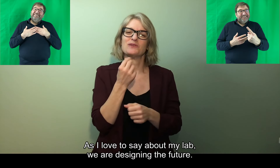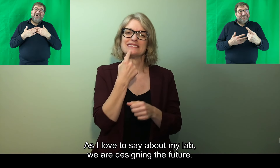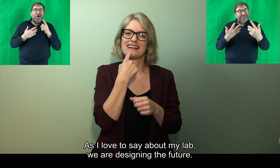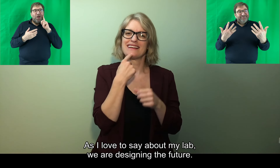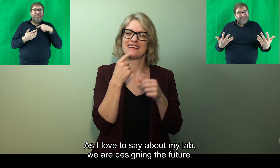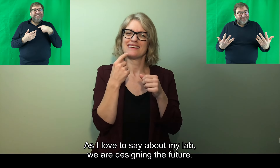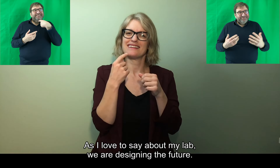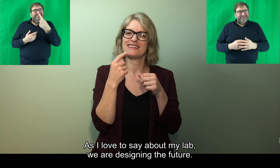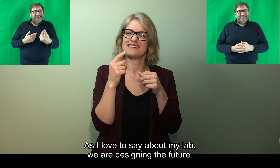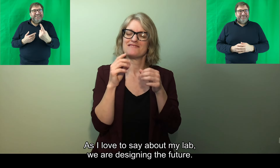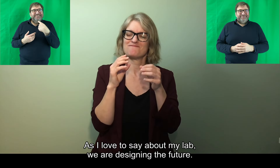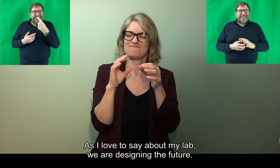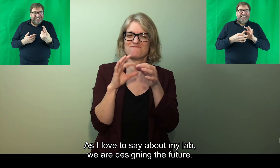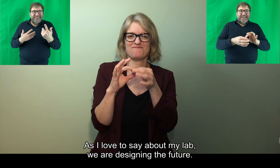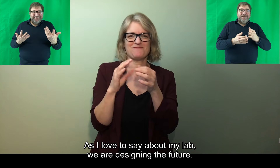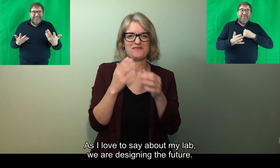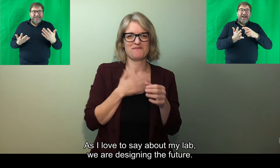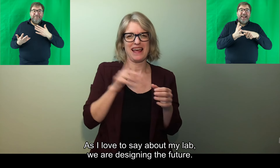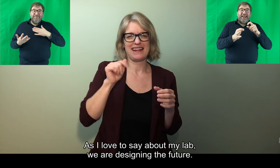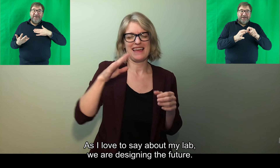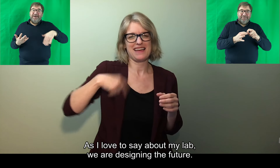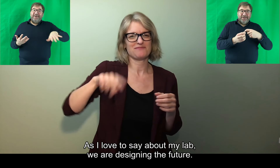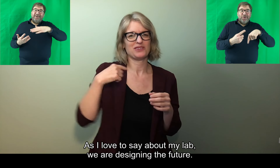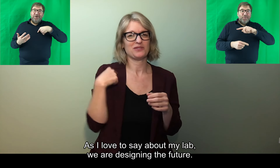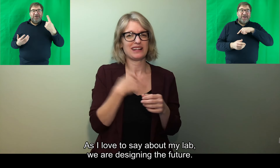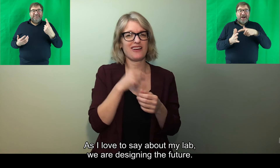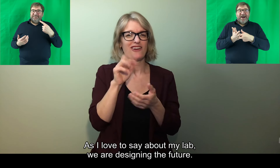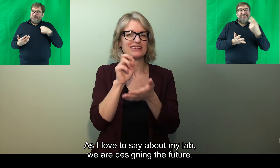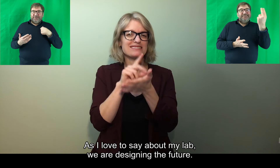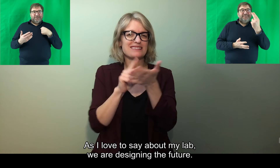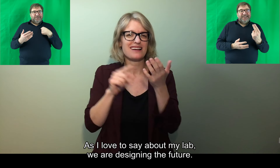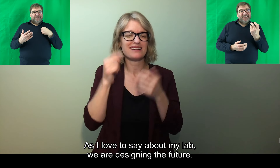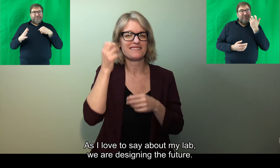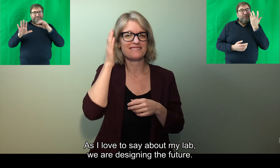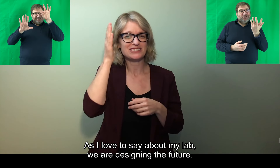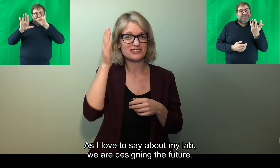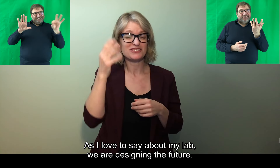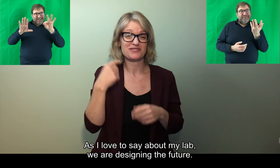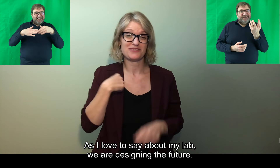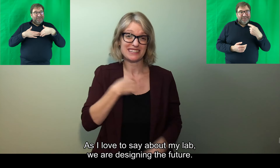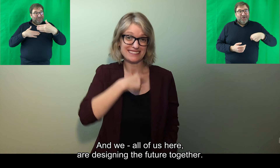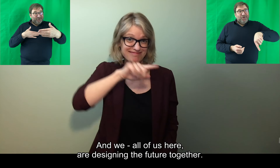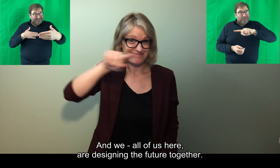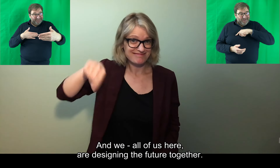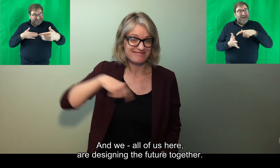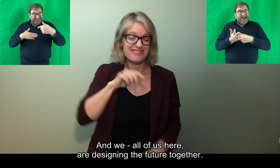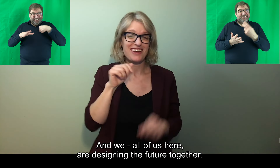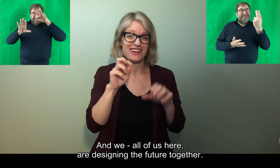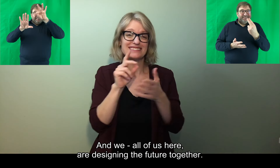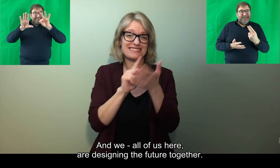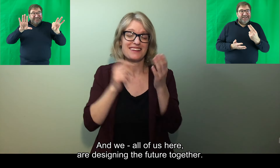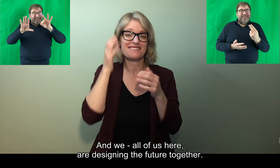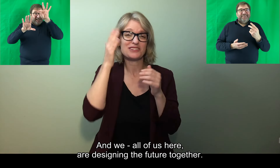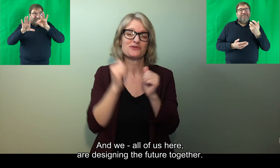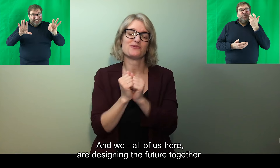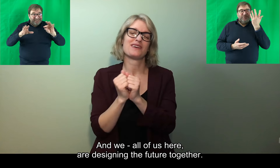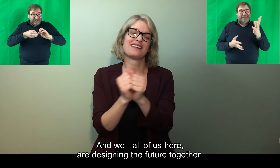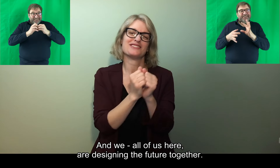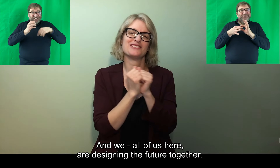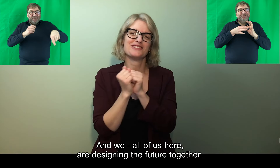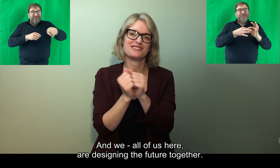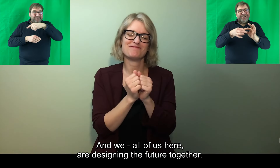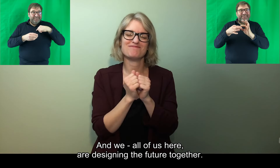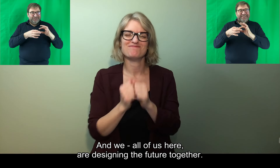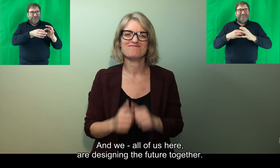As I love to say about my lab, we are designing the future, and we, all of us here, are designing